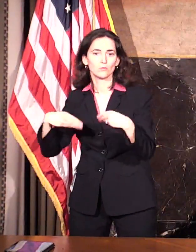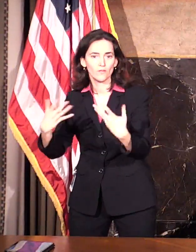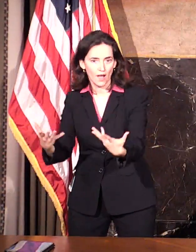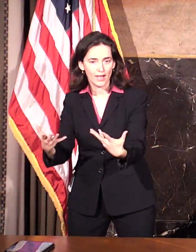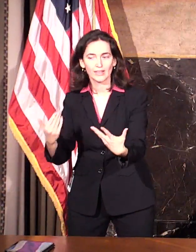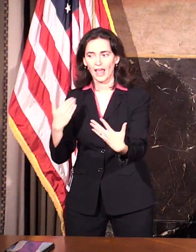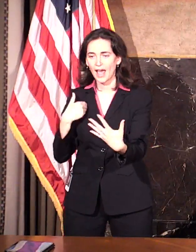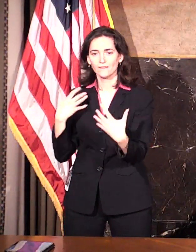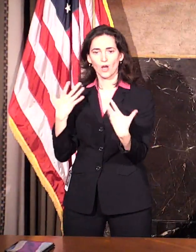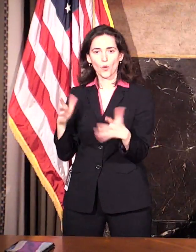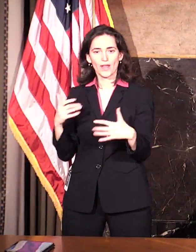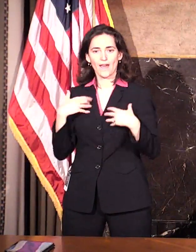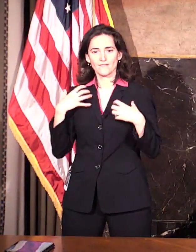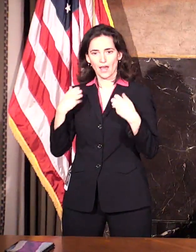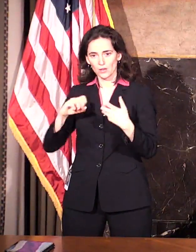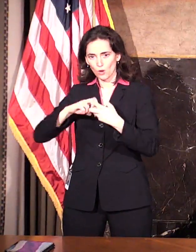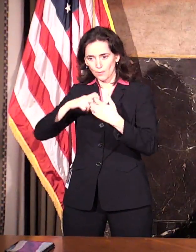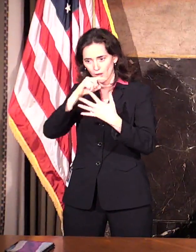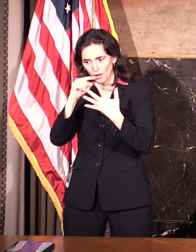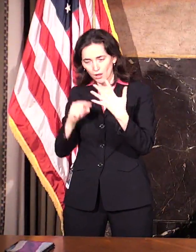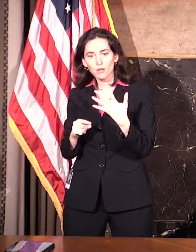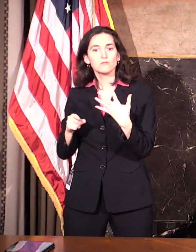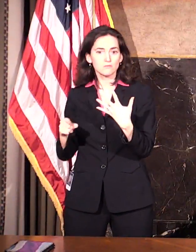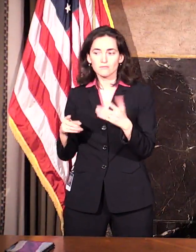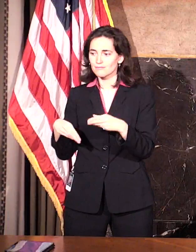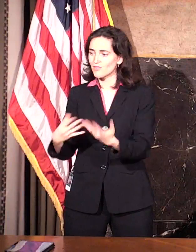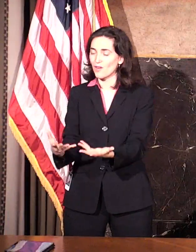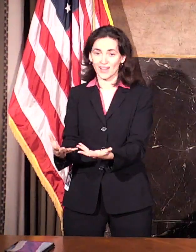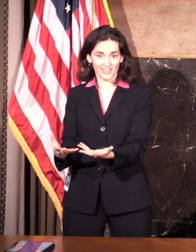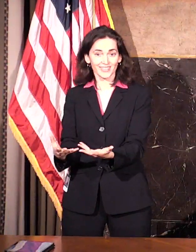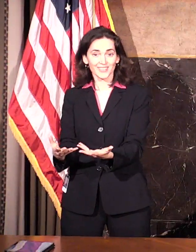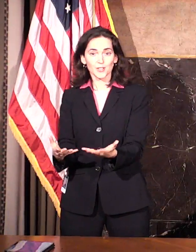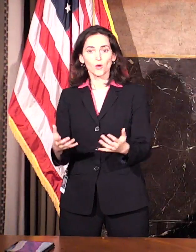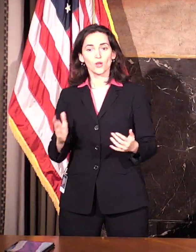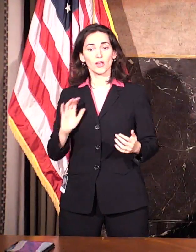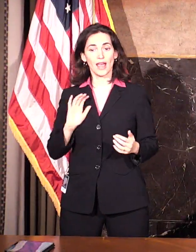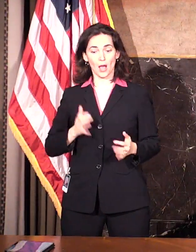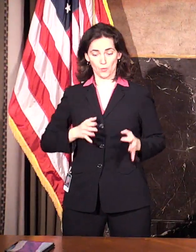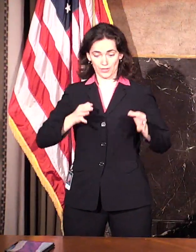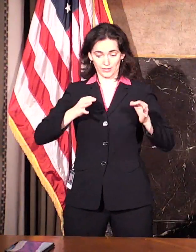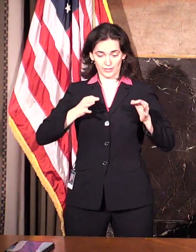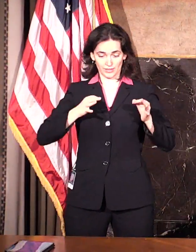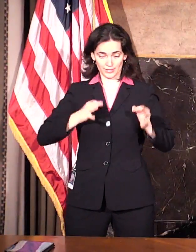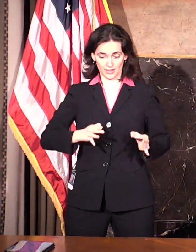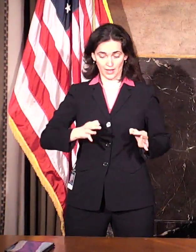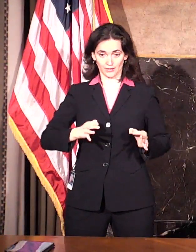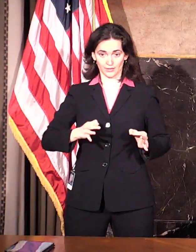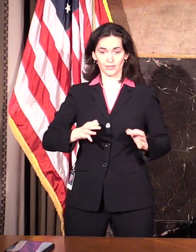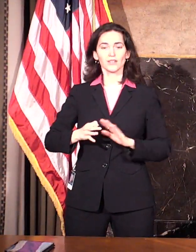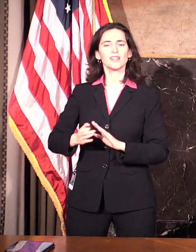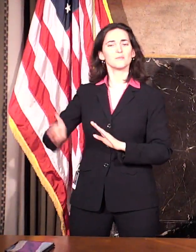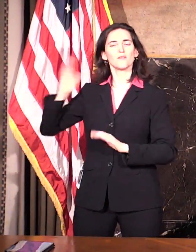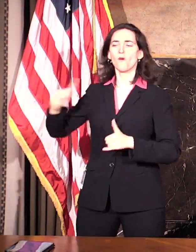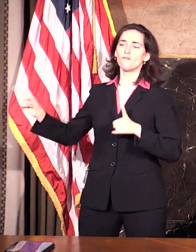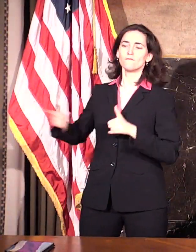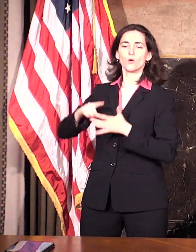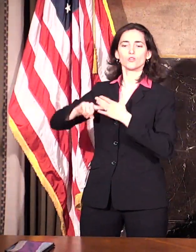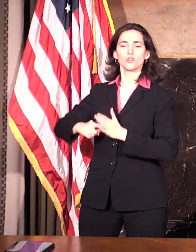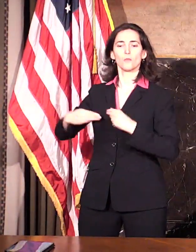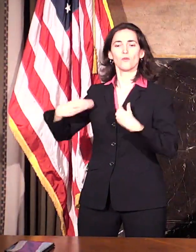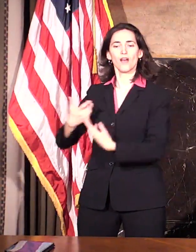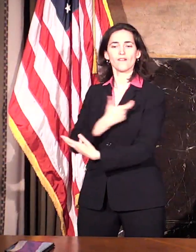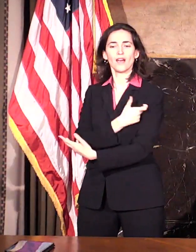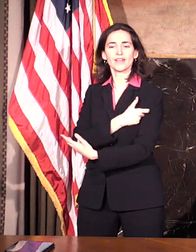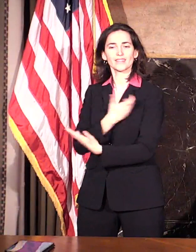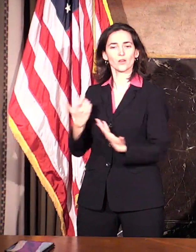of these comorbid health conditions. So the decisions we're making are consistent with the principles we outlined at the very beginning, and that is